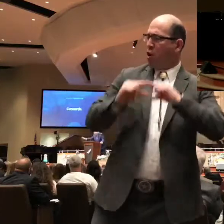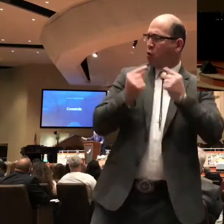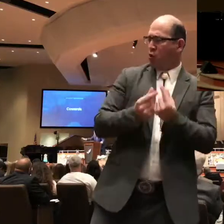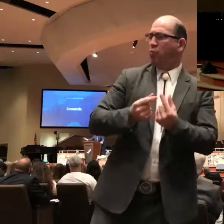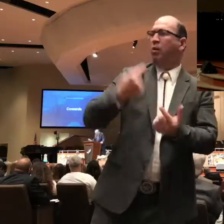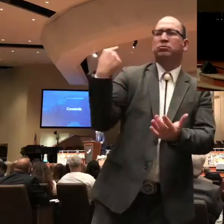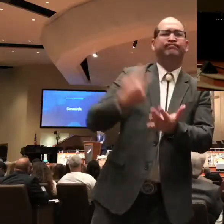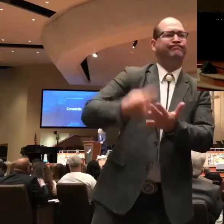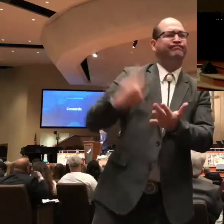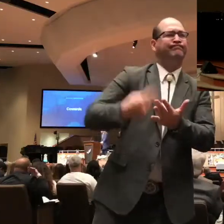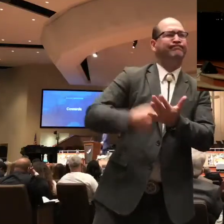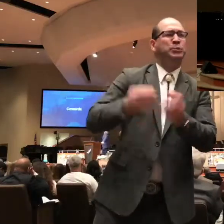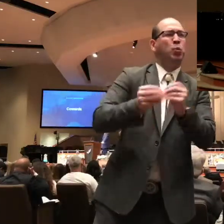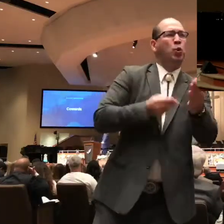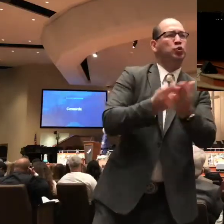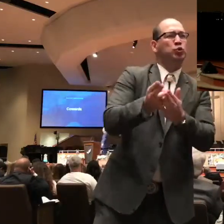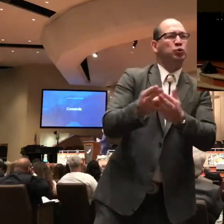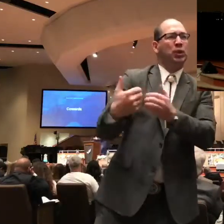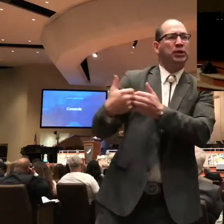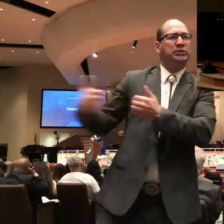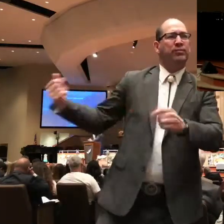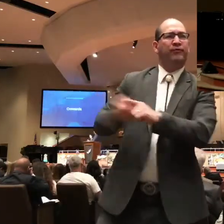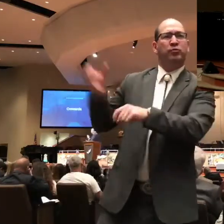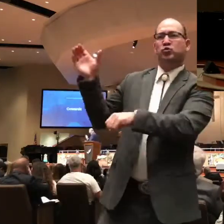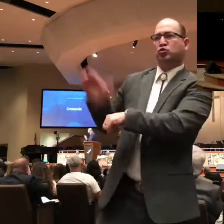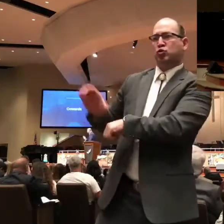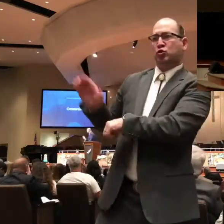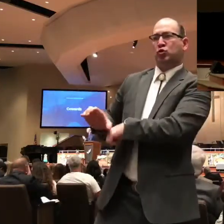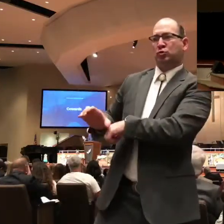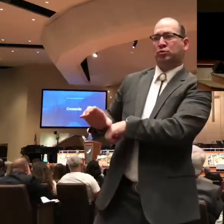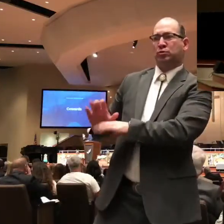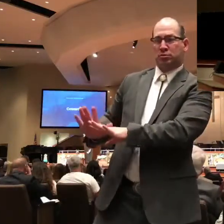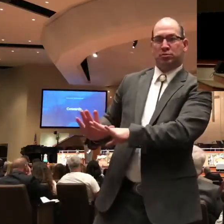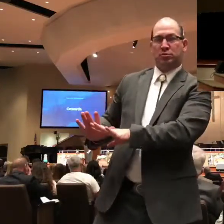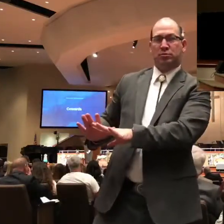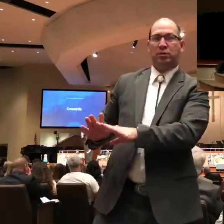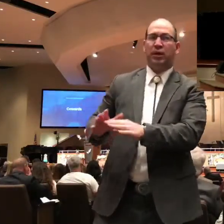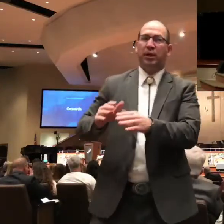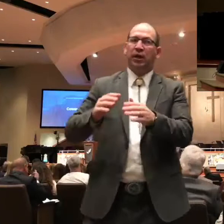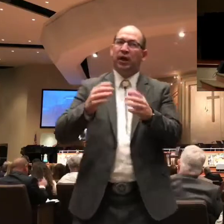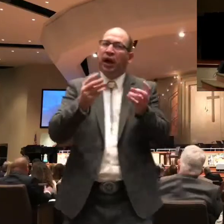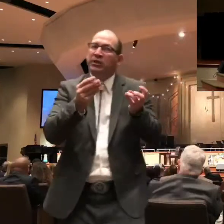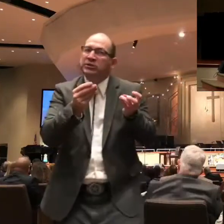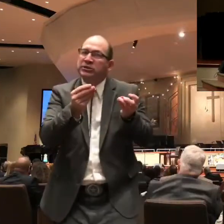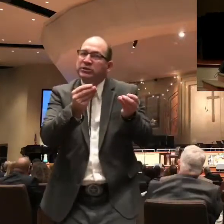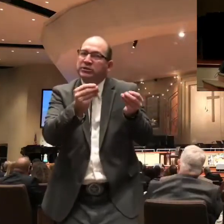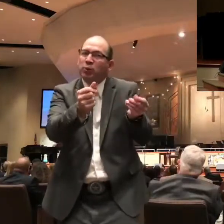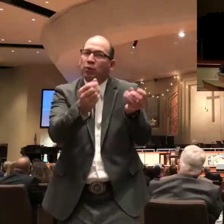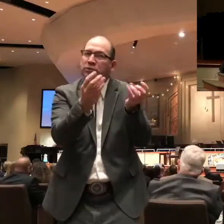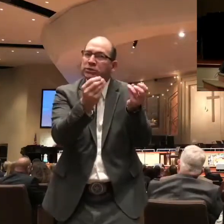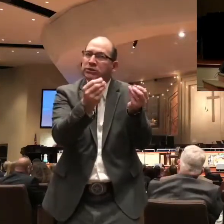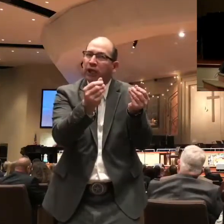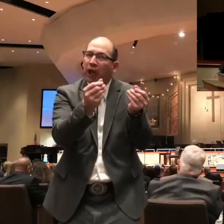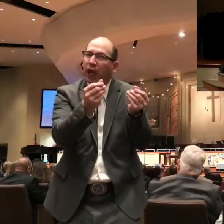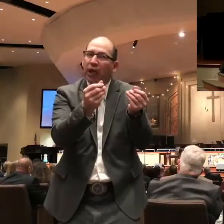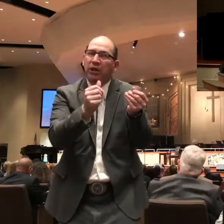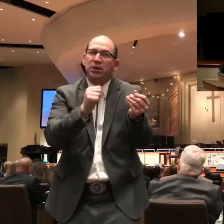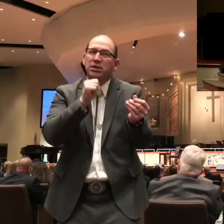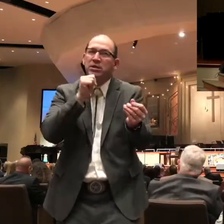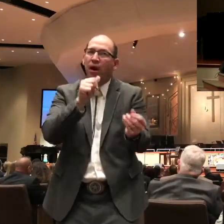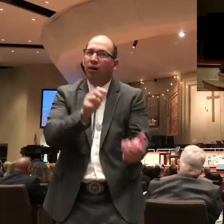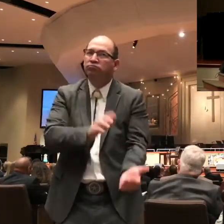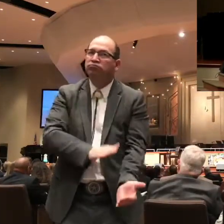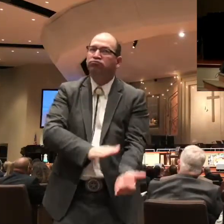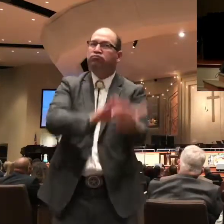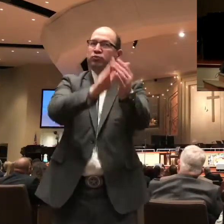this little bit here on YouTube? They have a deviant reputation. They don't confront the spiritual authority. They don't come right out.